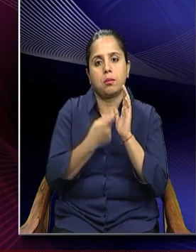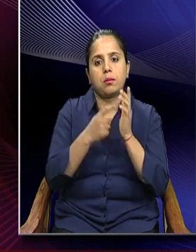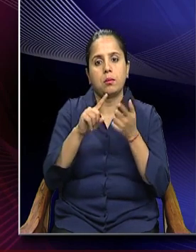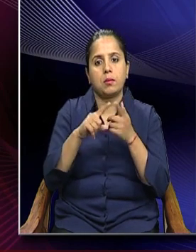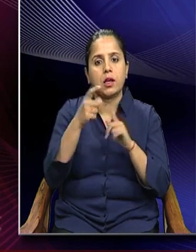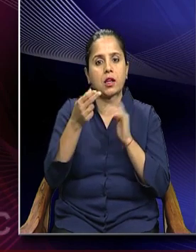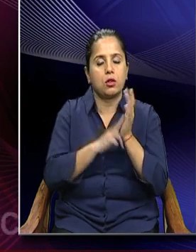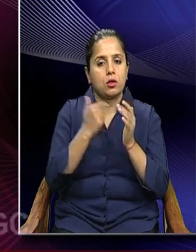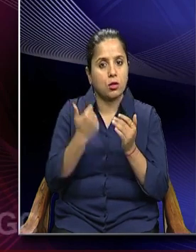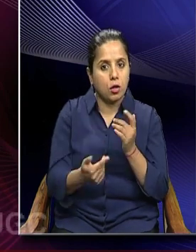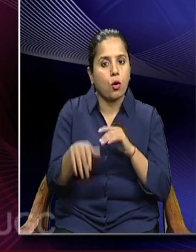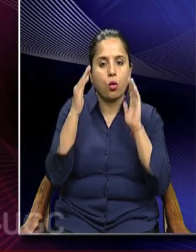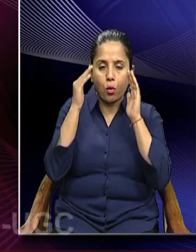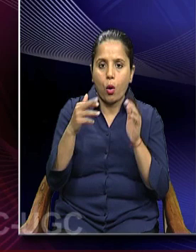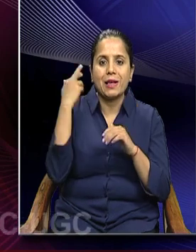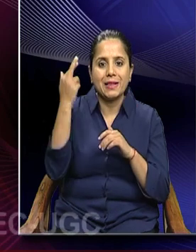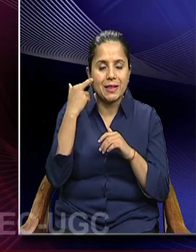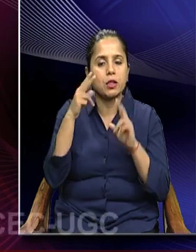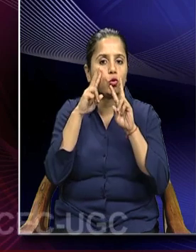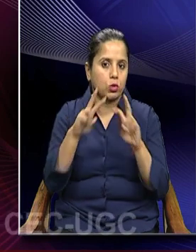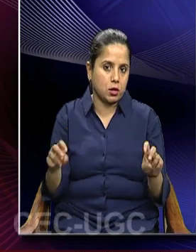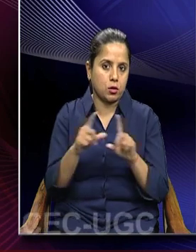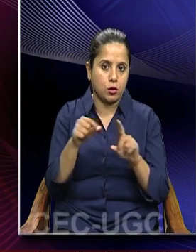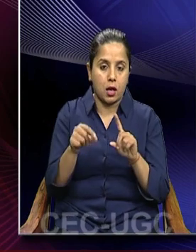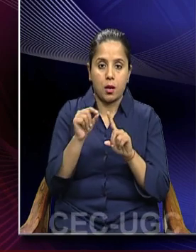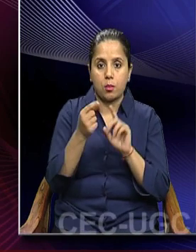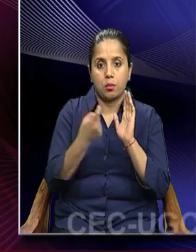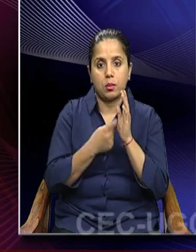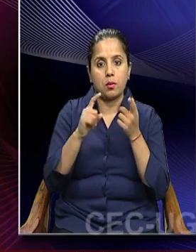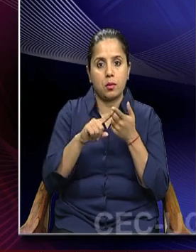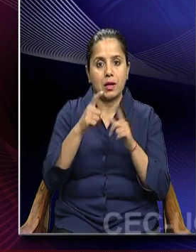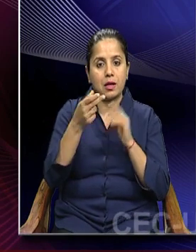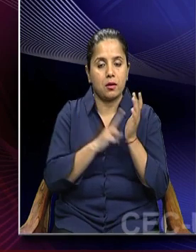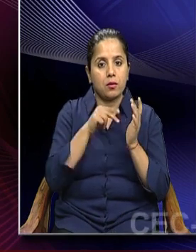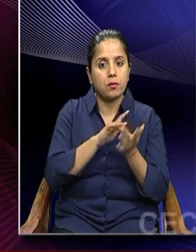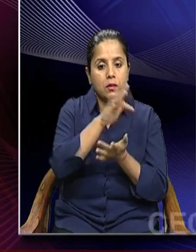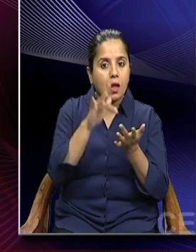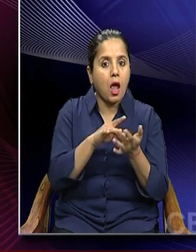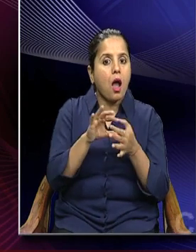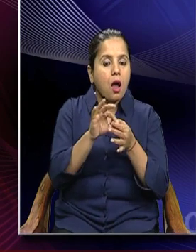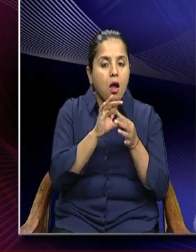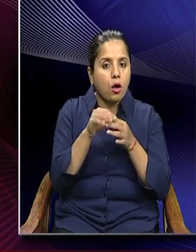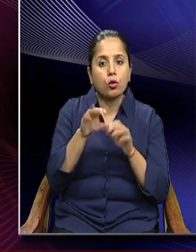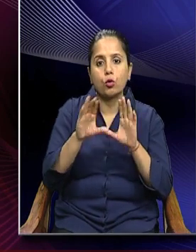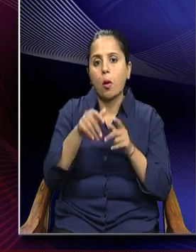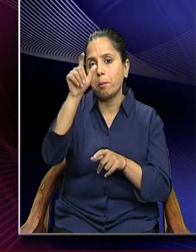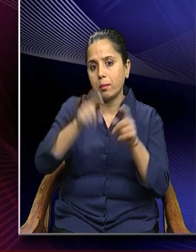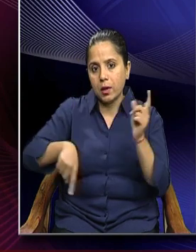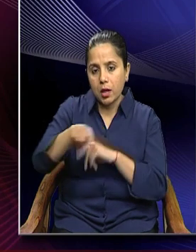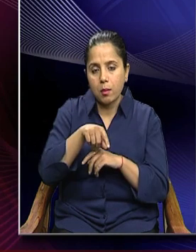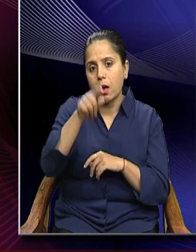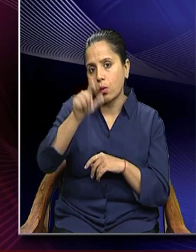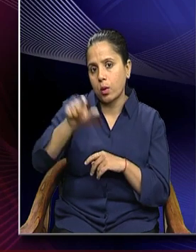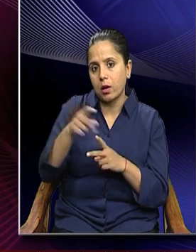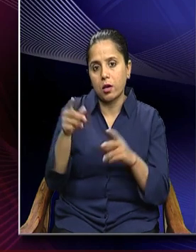than focusing on causation in research. The predictions are centered around groups of individuals or events rather